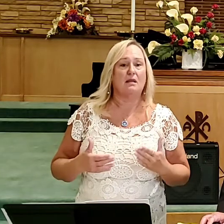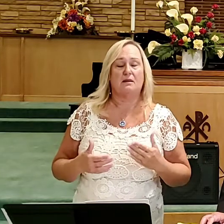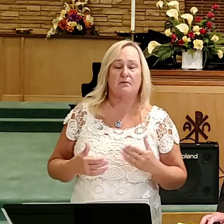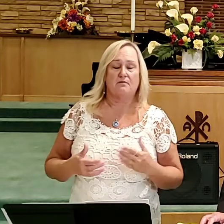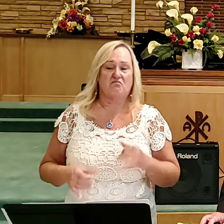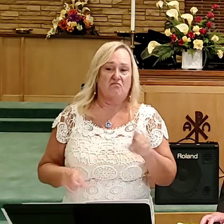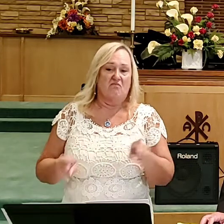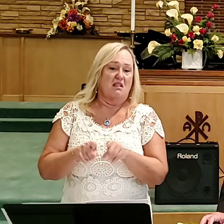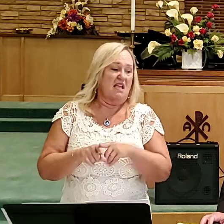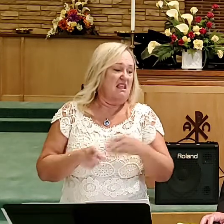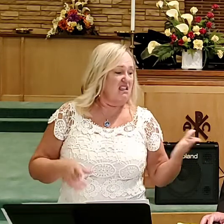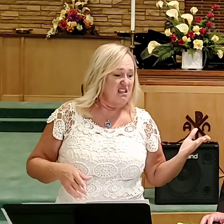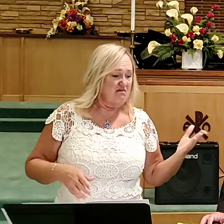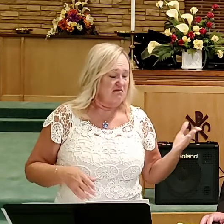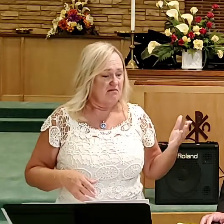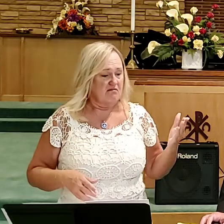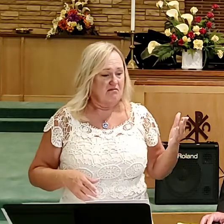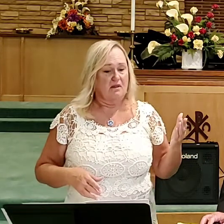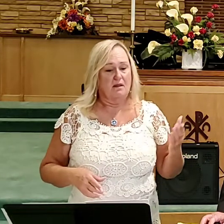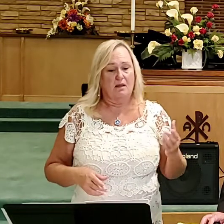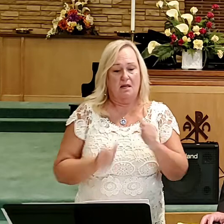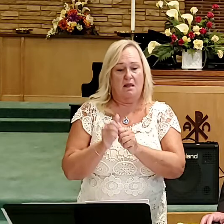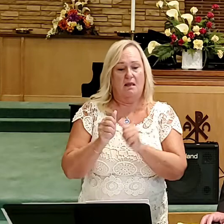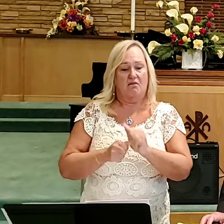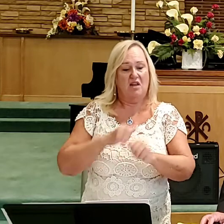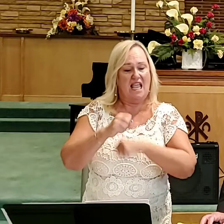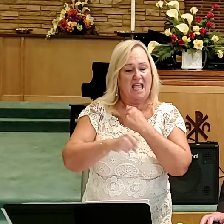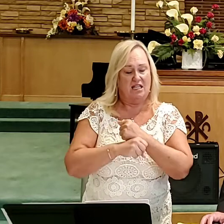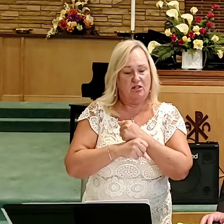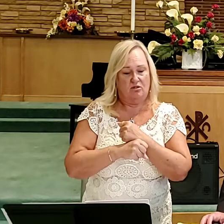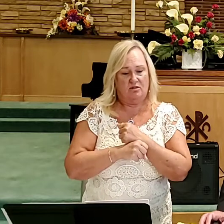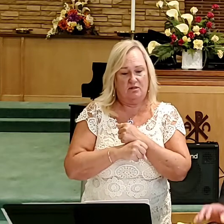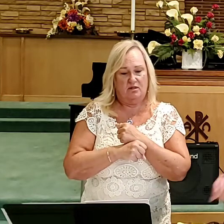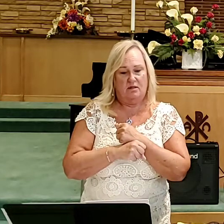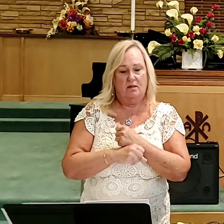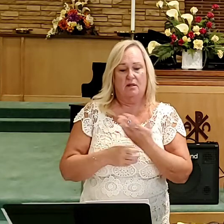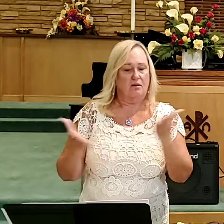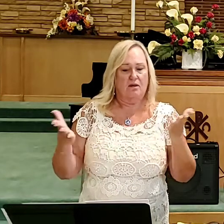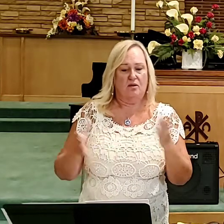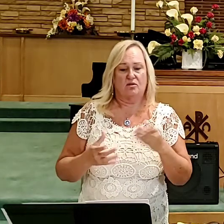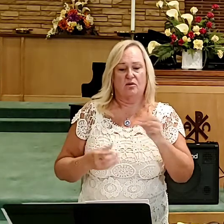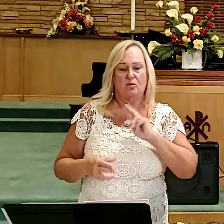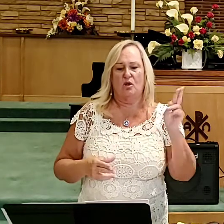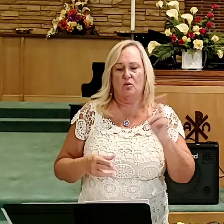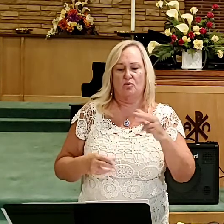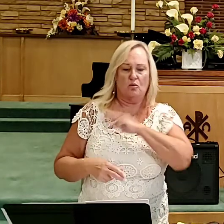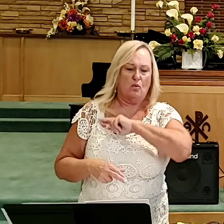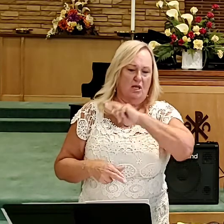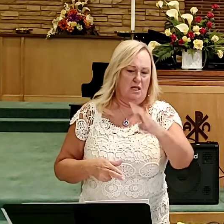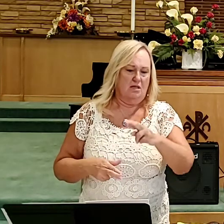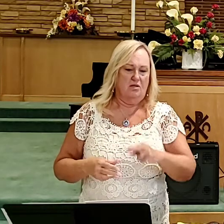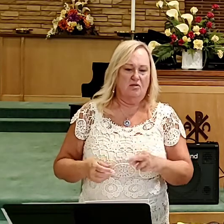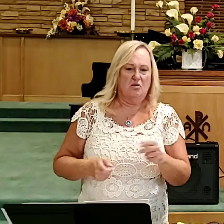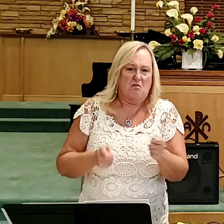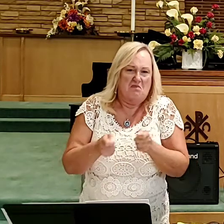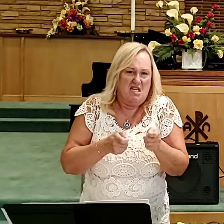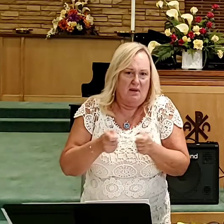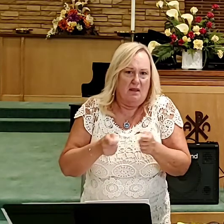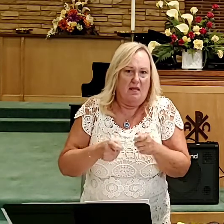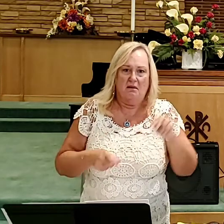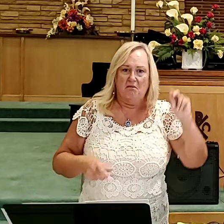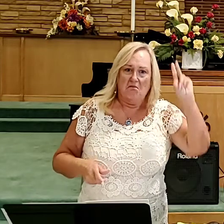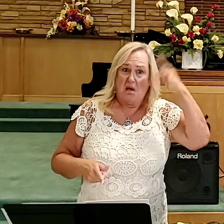Just like then, in every age, there are those who use religion to manipulate